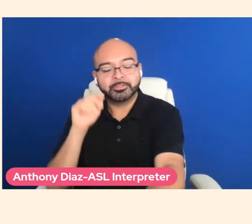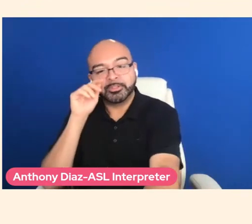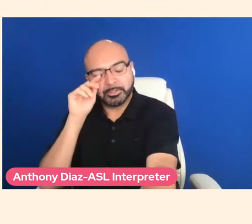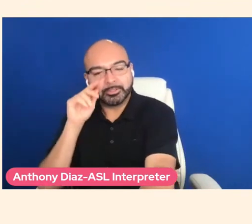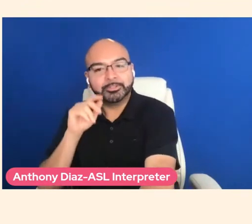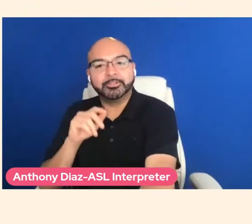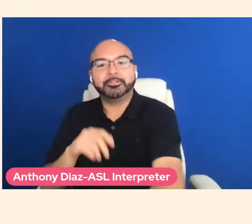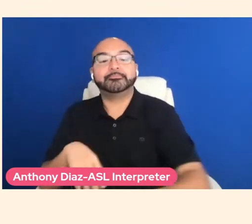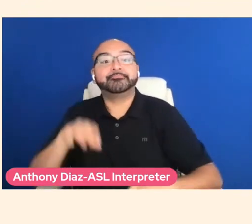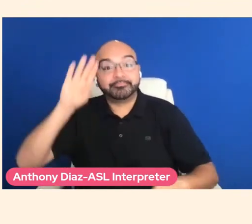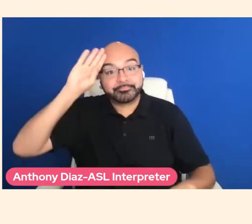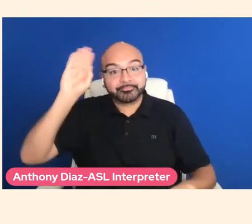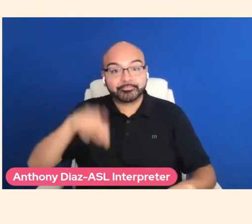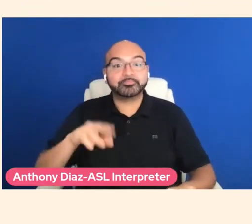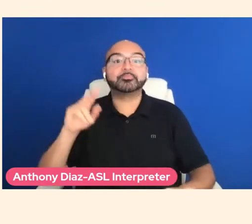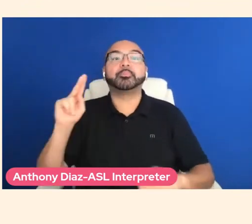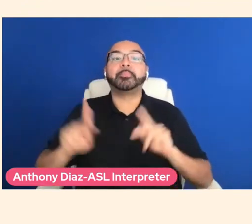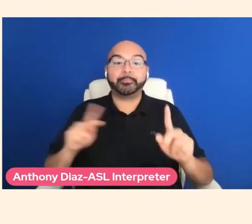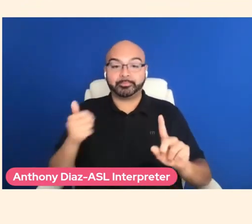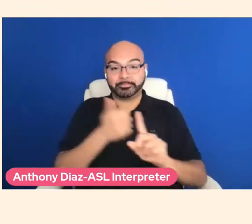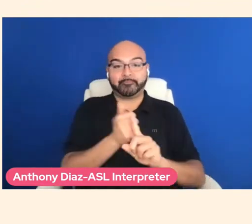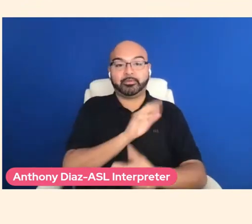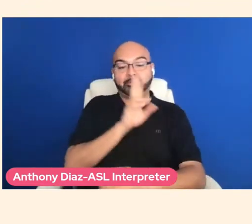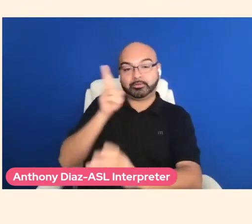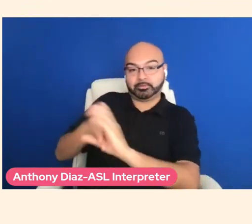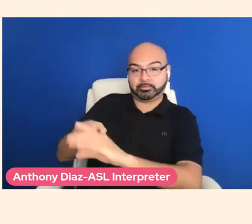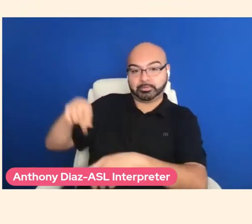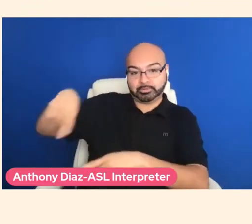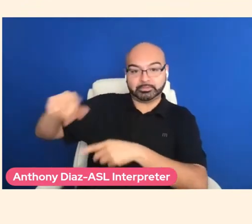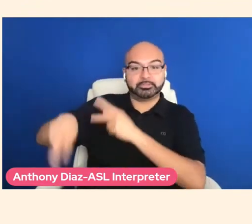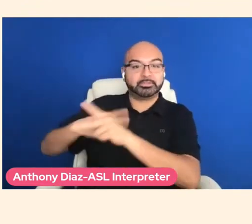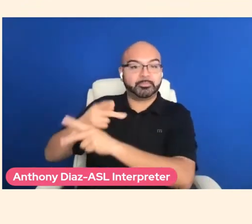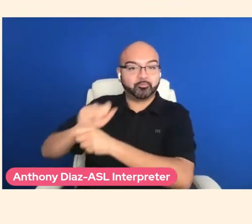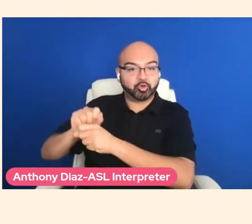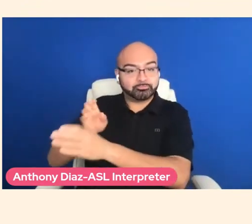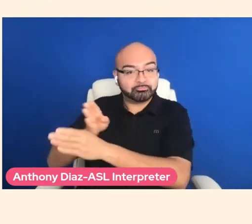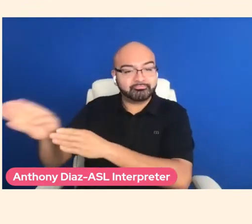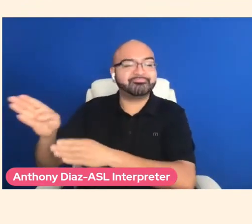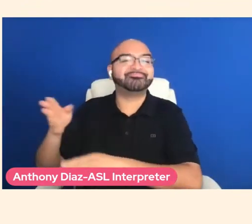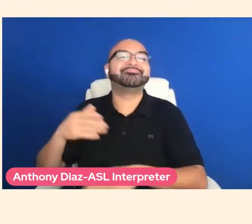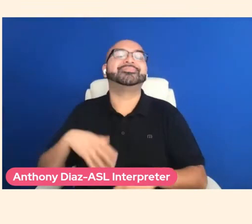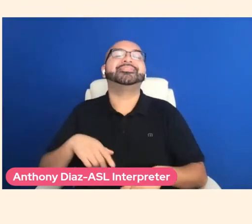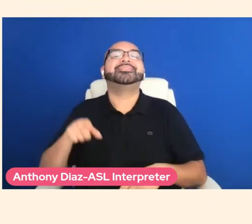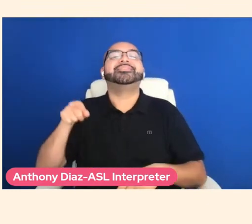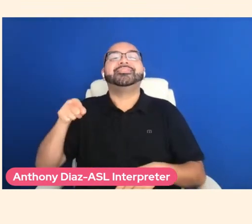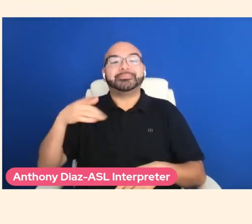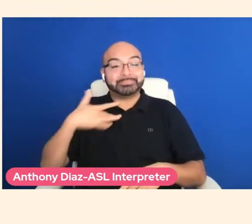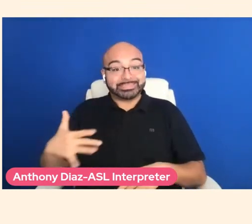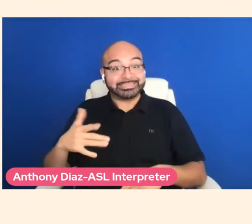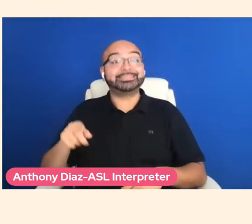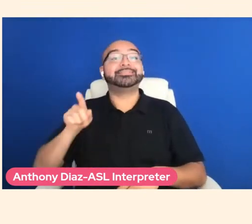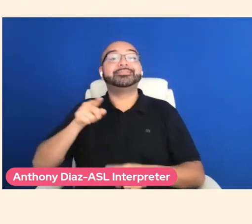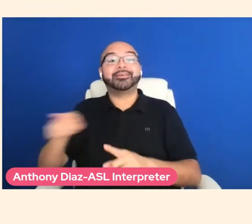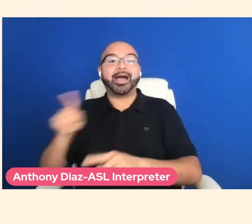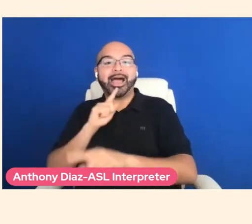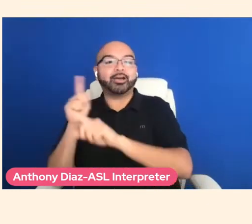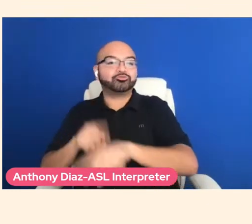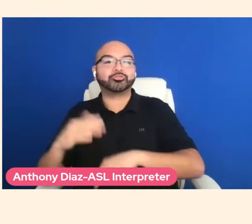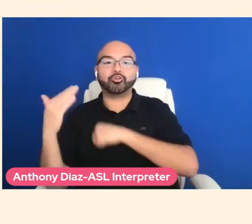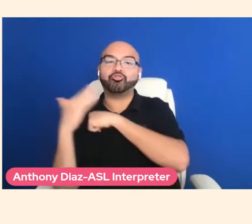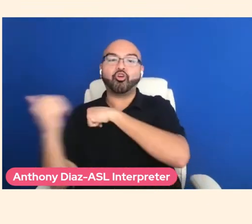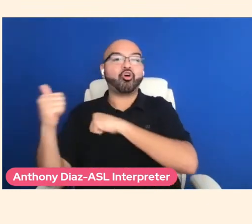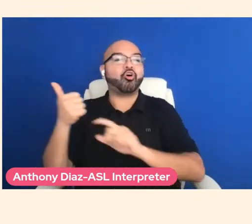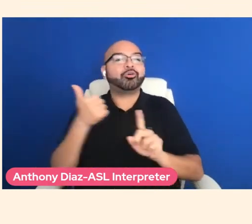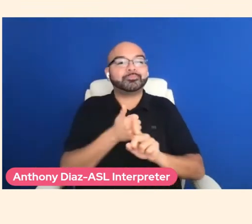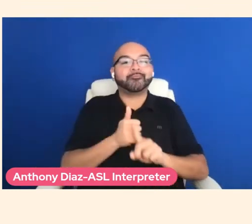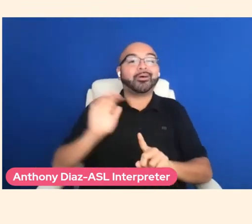beautiful about folks that end up in this work oftentimes is that they're answering a call that they were never able to receive themselves. And